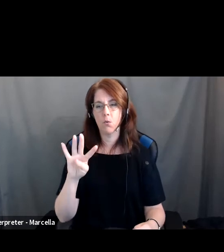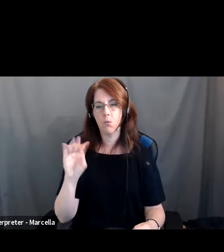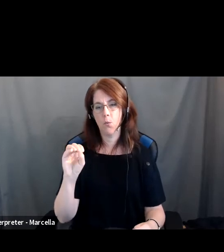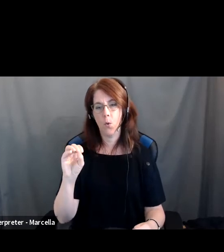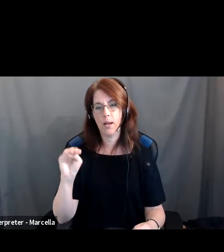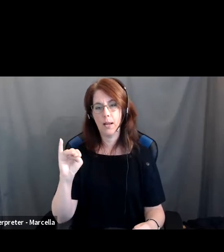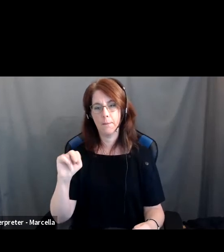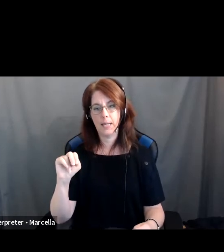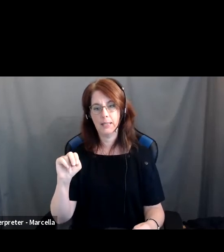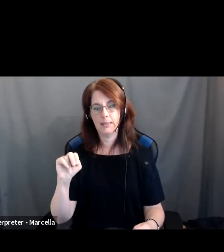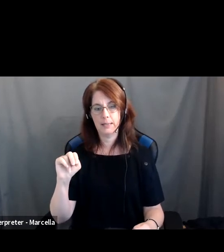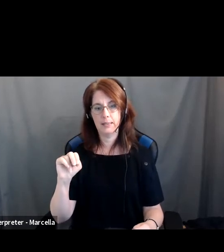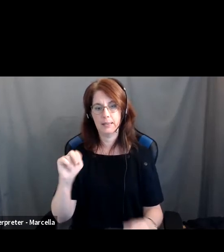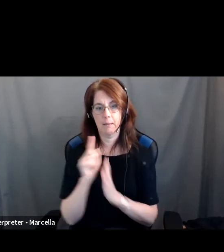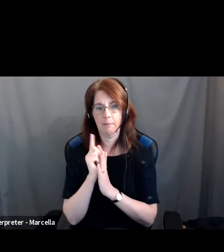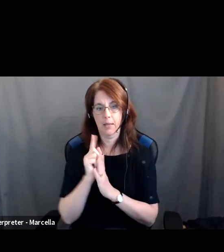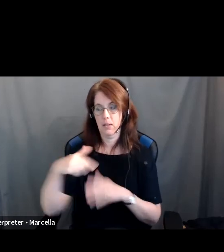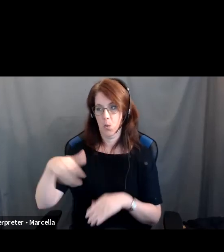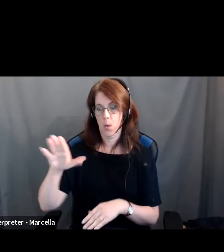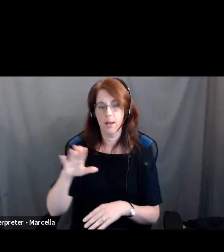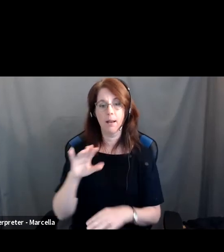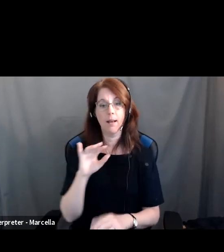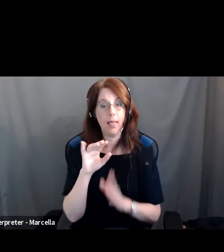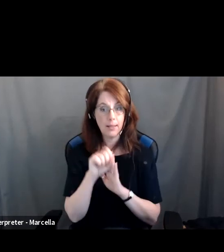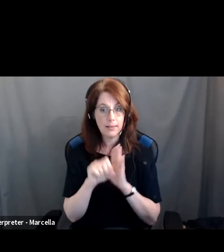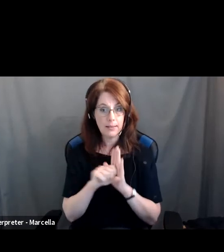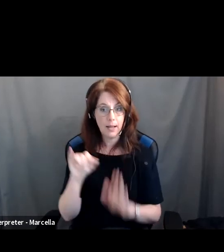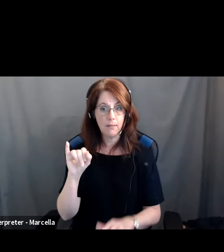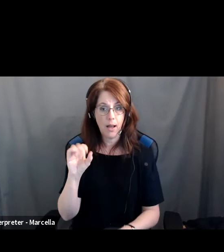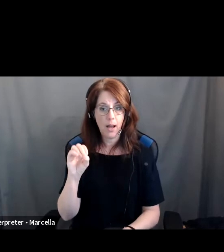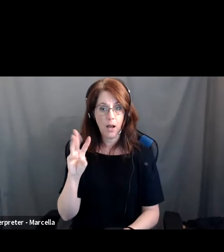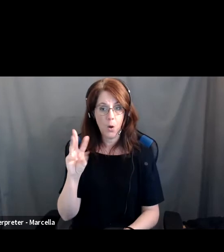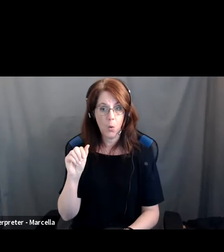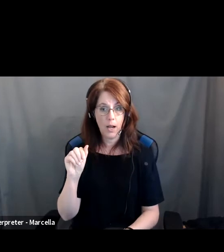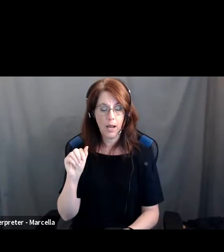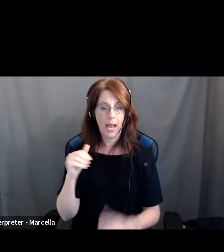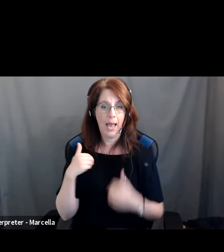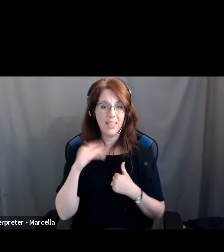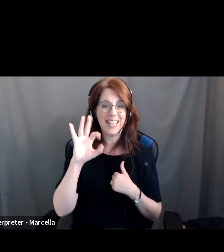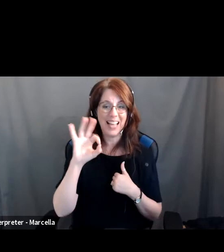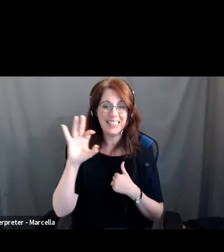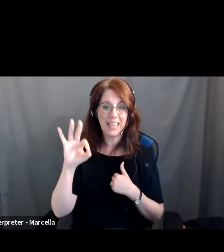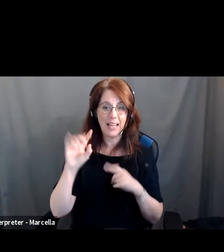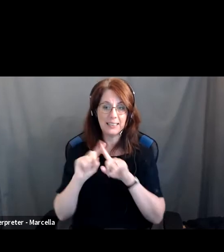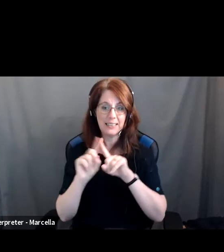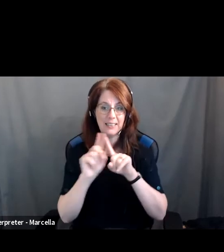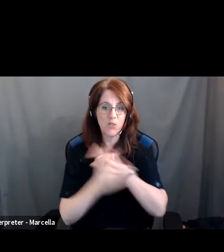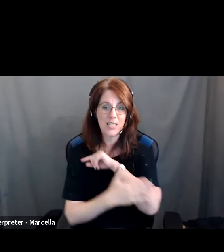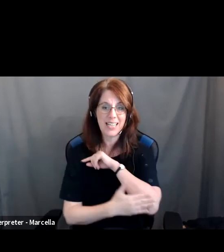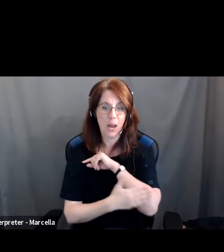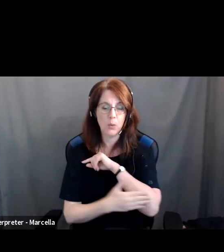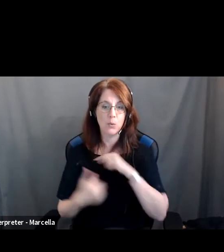away. And in the state of Iowa, which has 99 counties, we've got